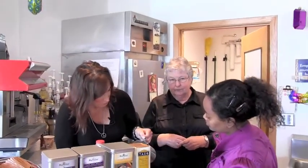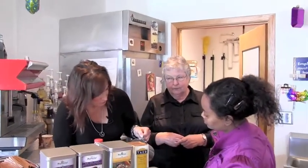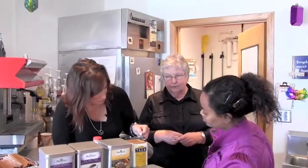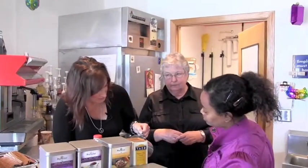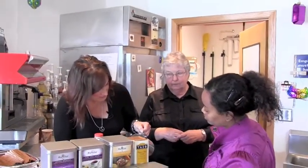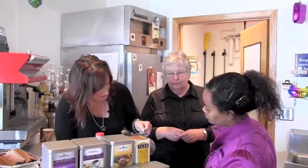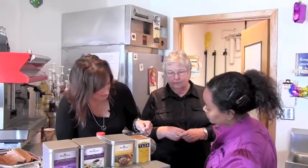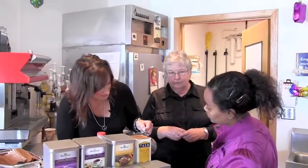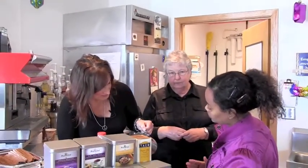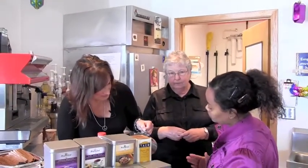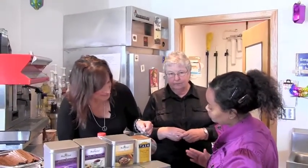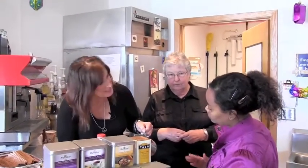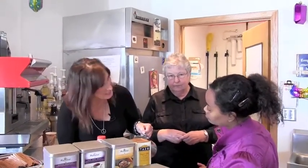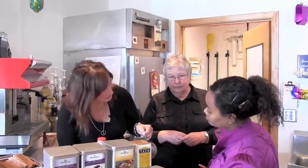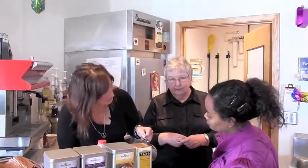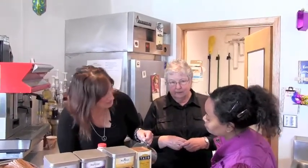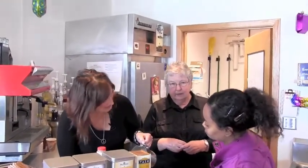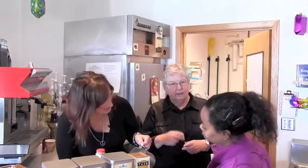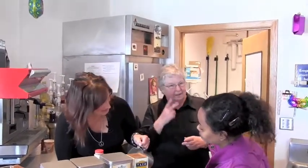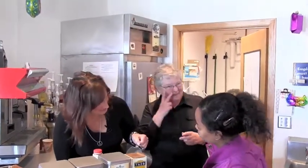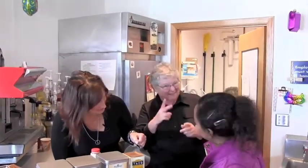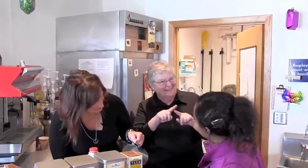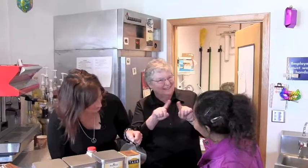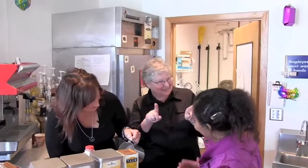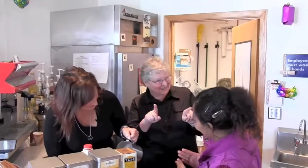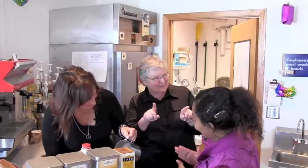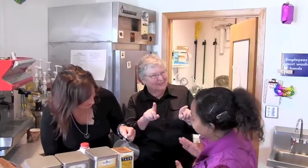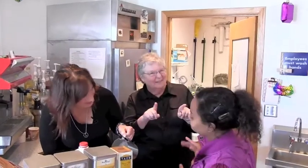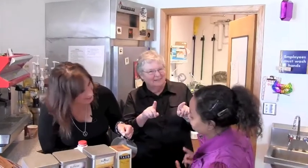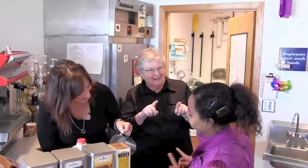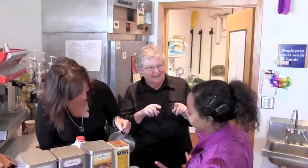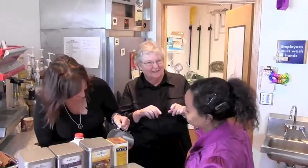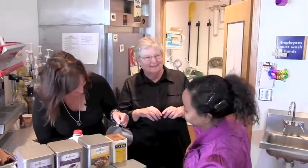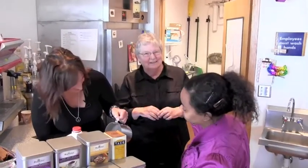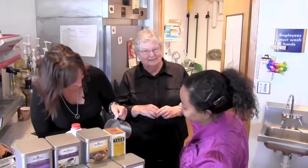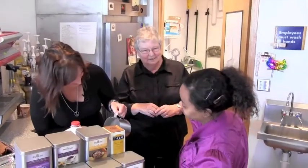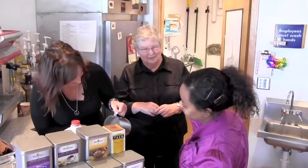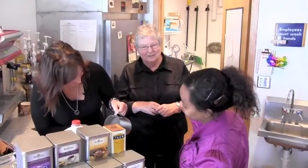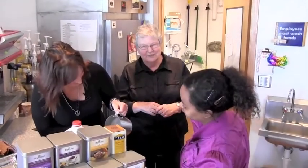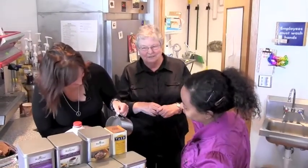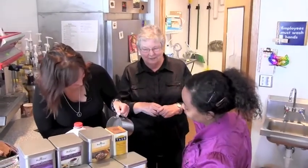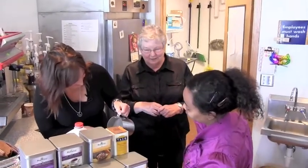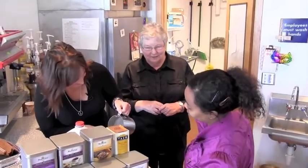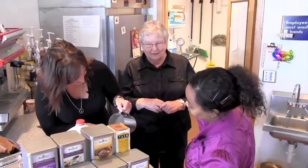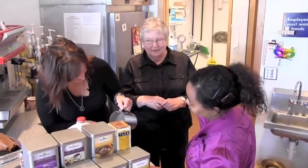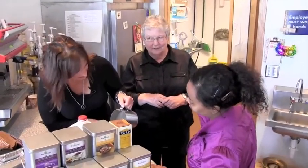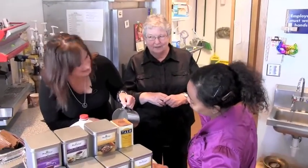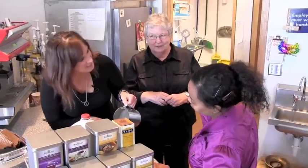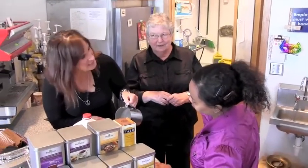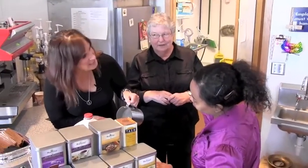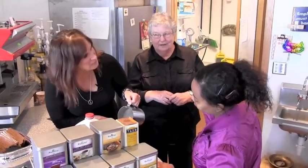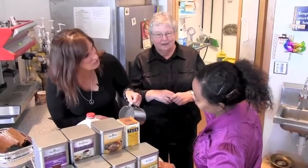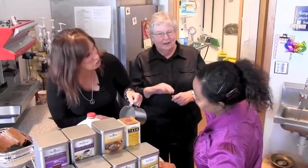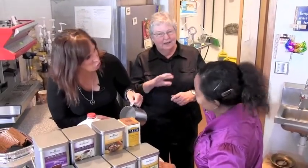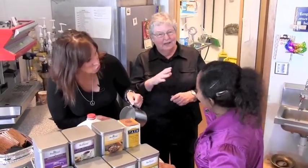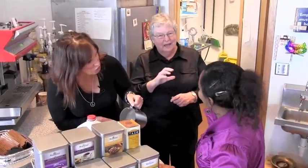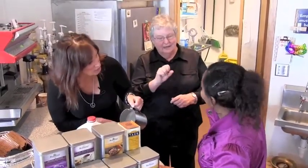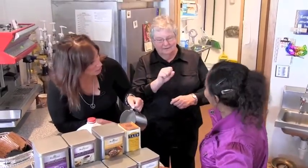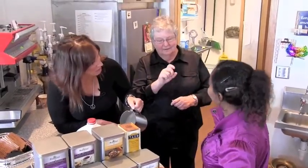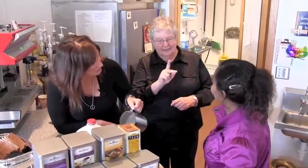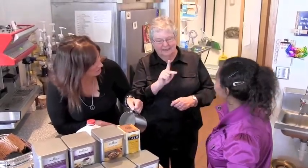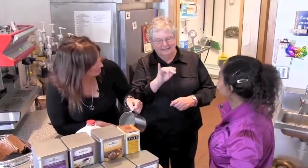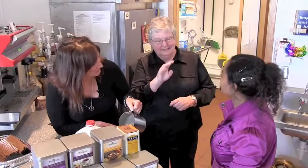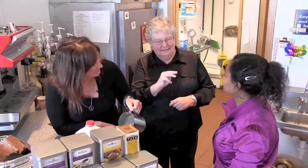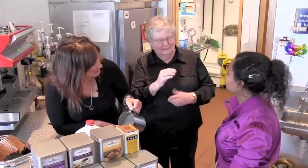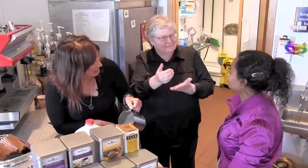And you pour, see the difference in the milk? Yeah. Yeah. Yeah. Looks different. Kind of like skimming the